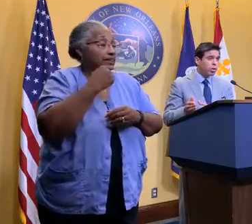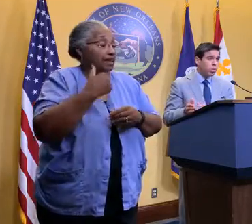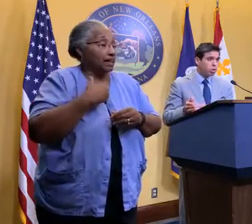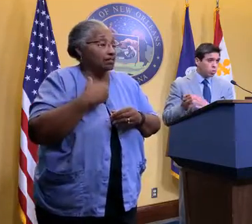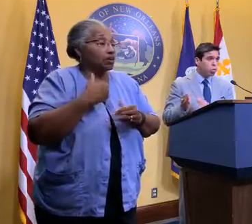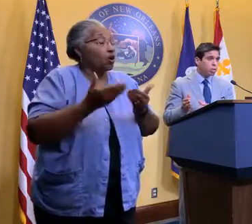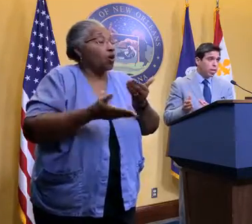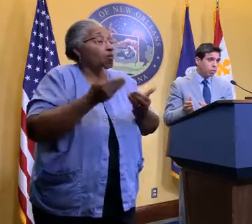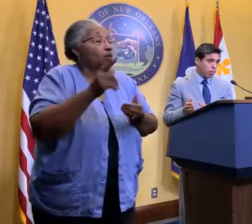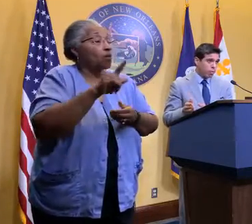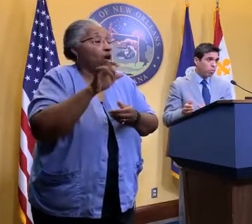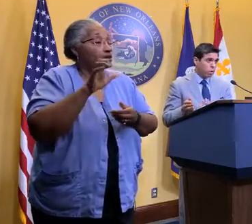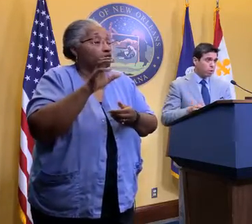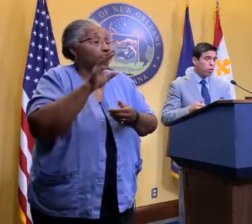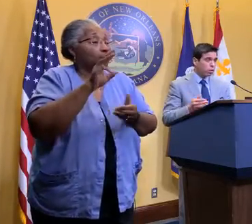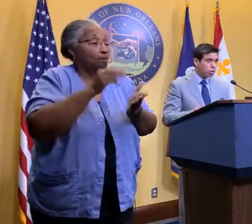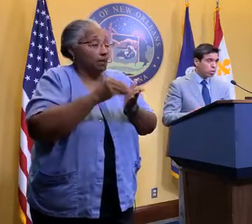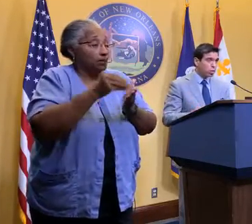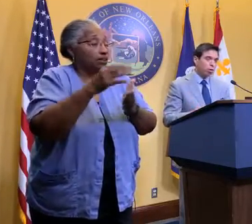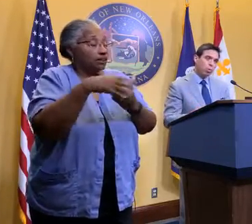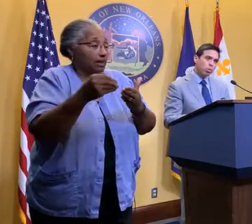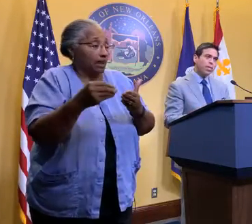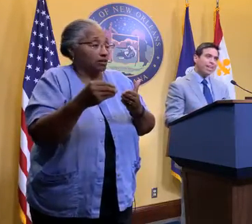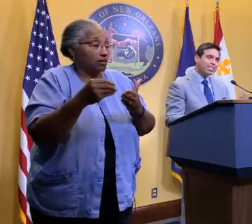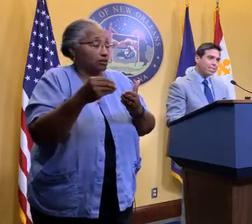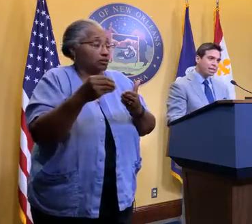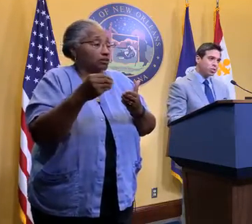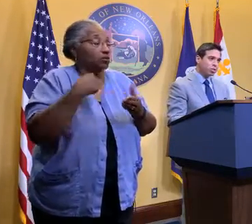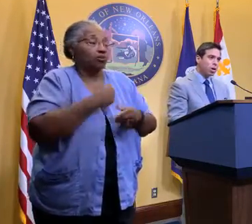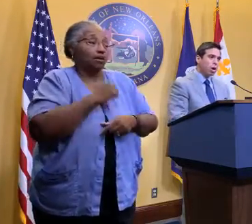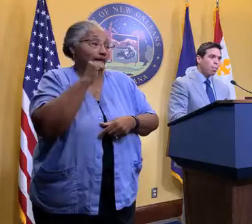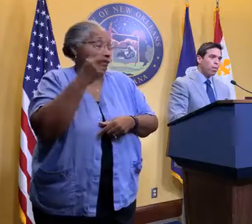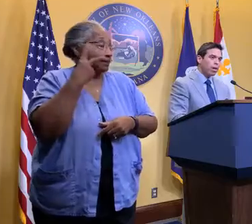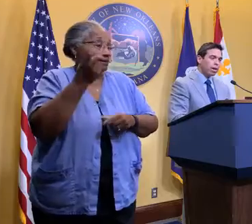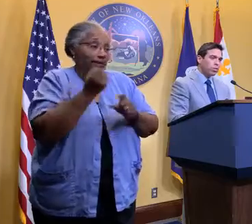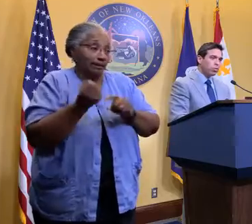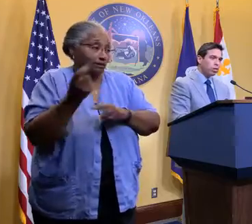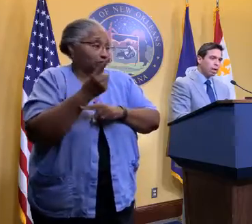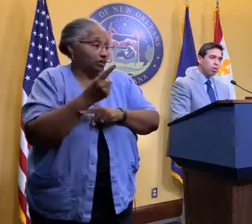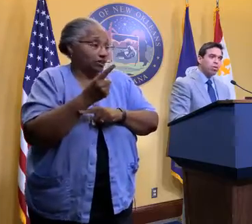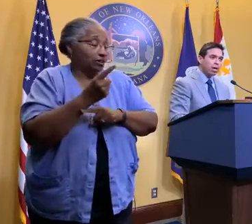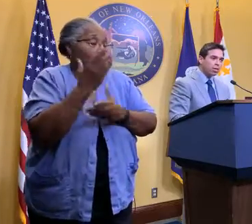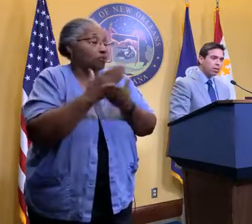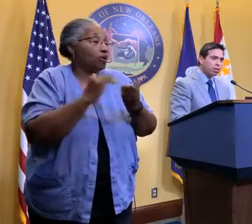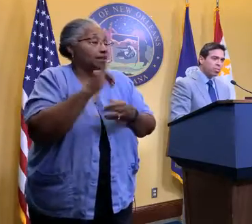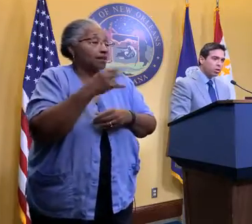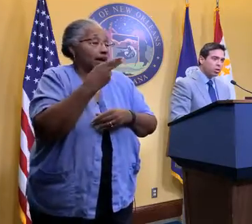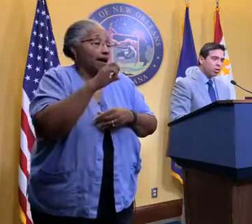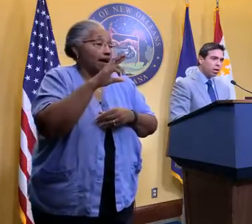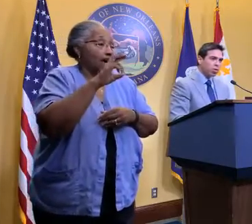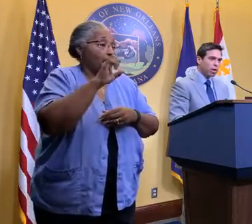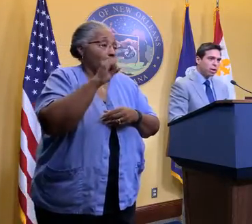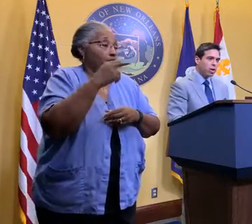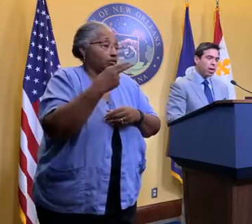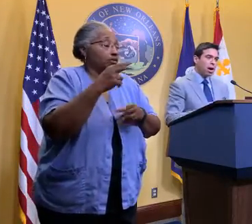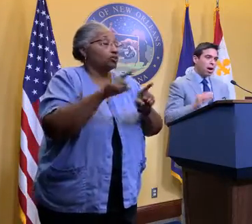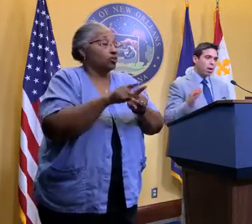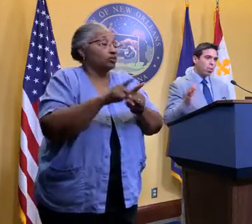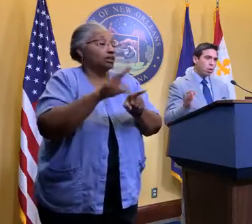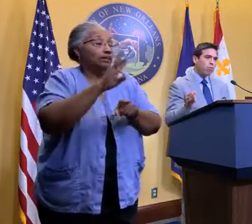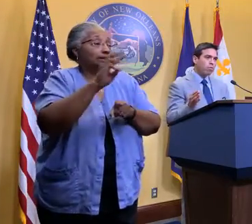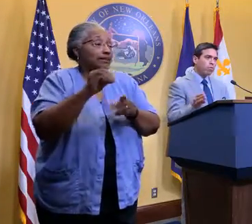almost $100 million in one-time revenue come across this year that we will not see next year. Part of that had to do with Harris and the $60 million in the CARES